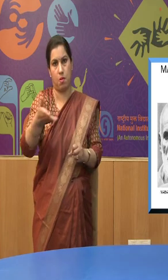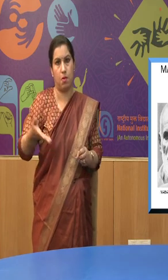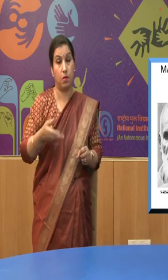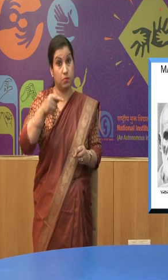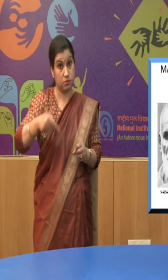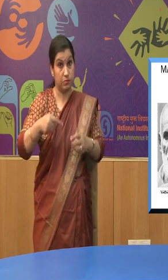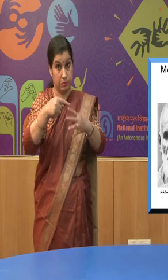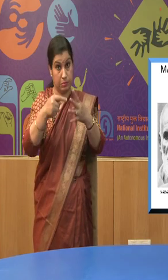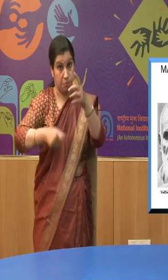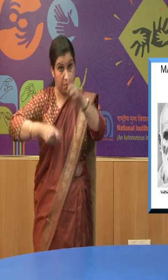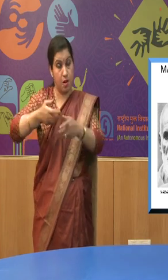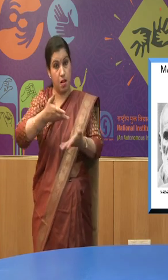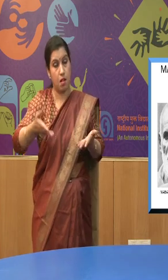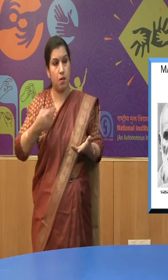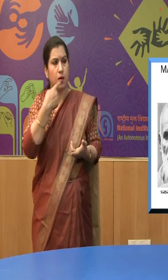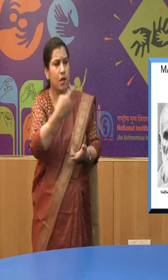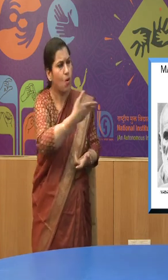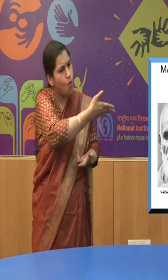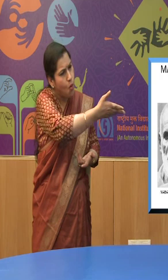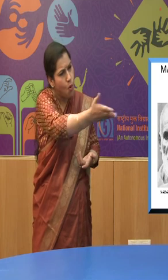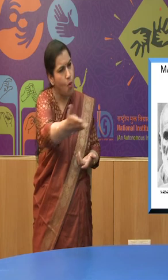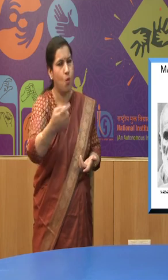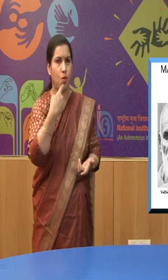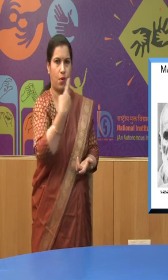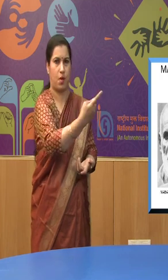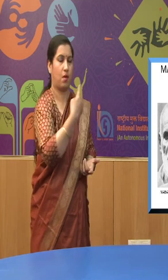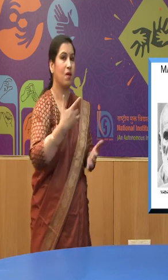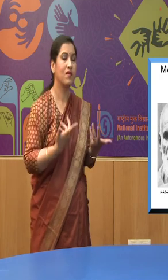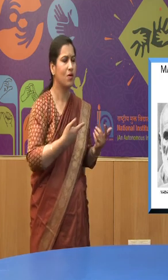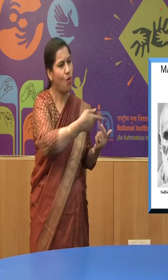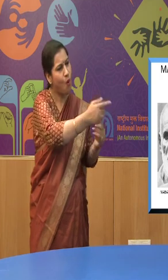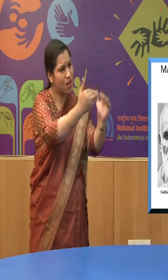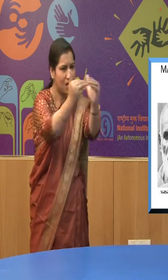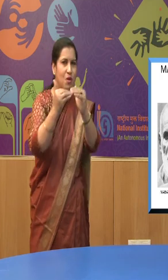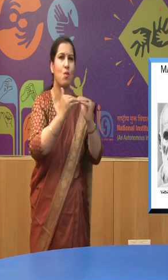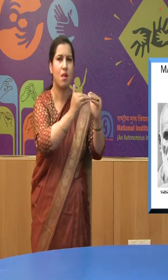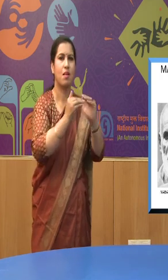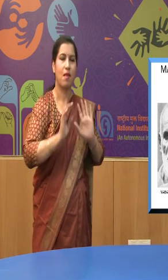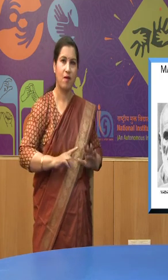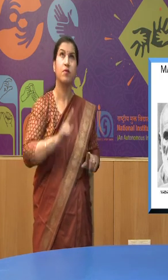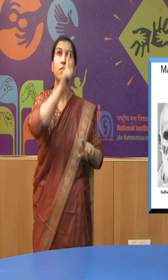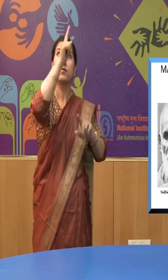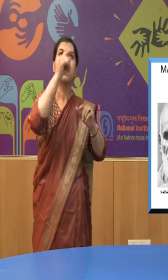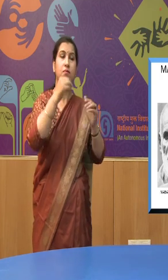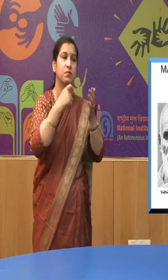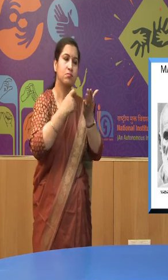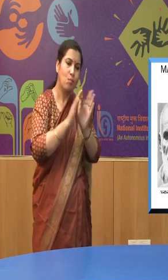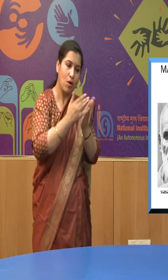These reformers told people that everyone was equal before religion and caste